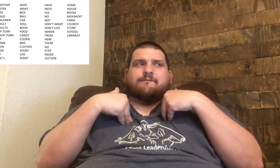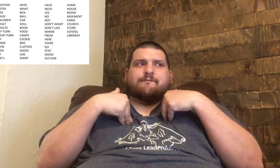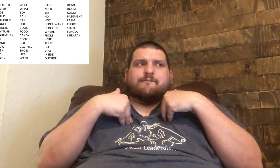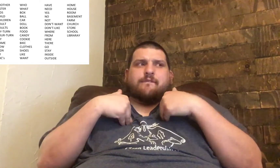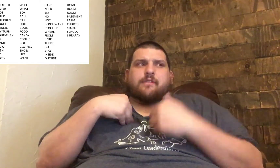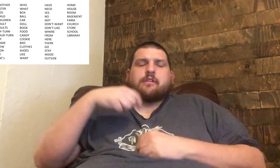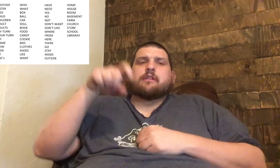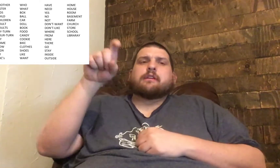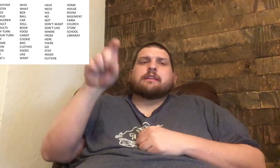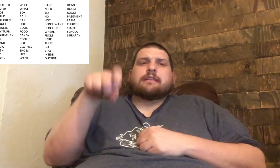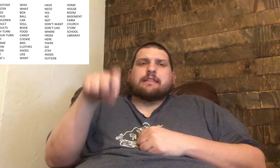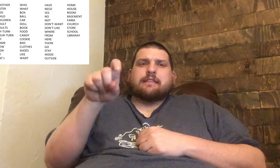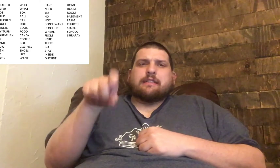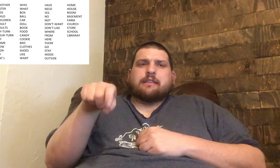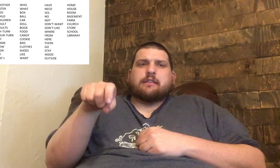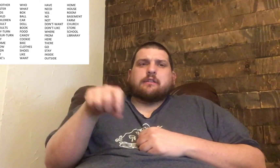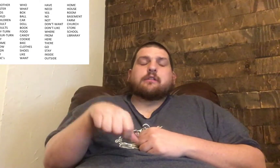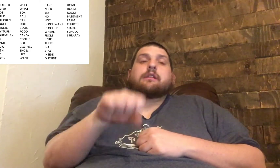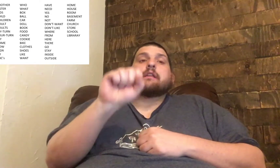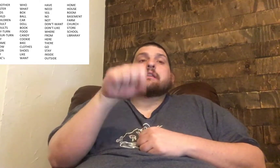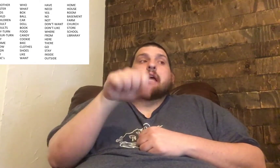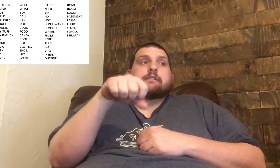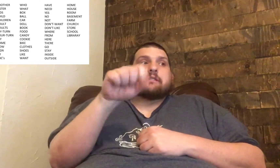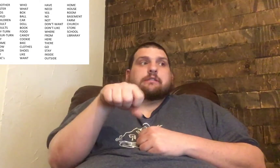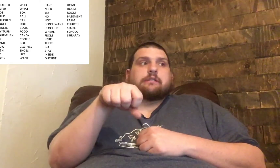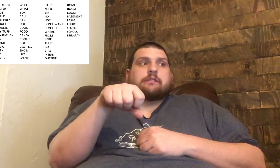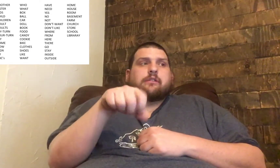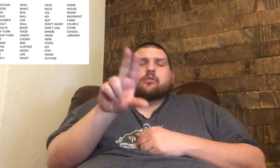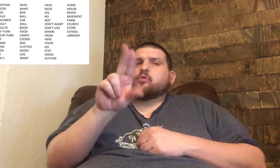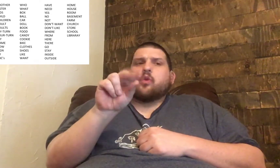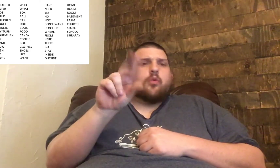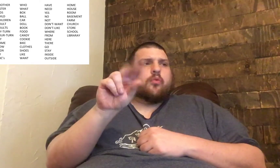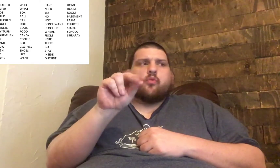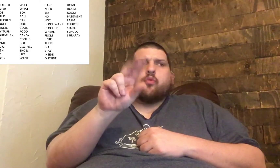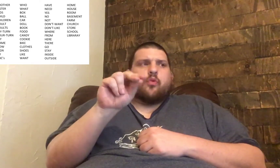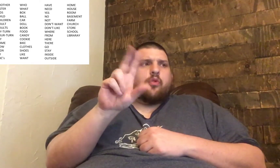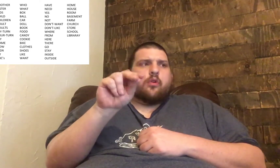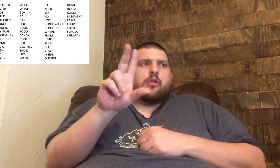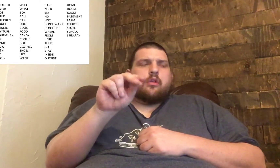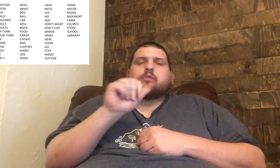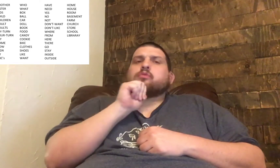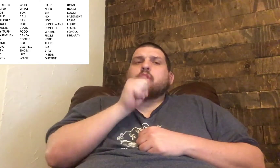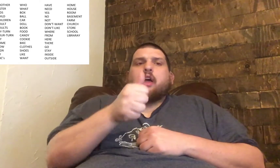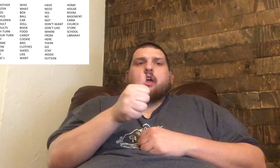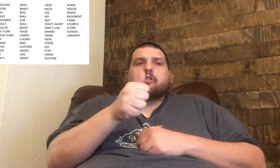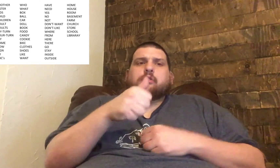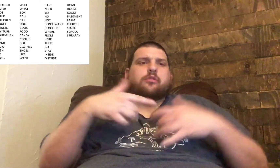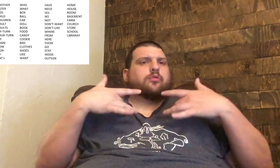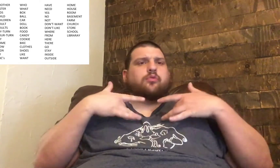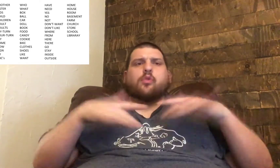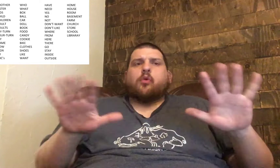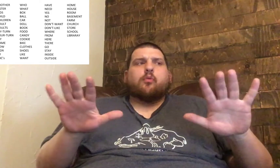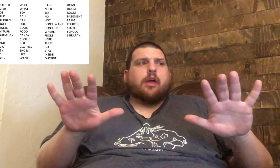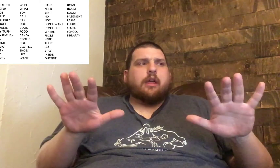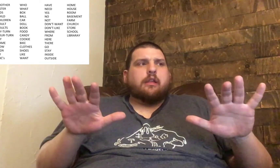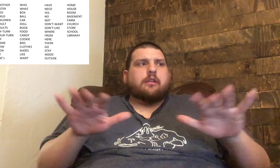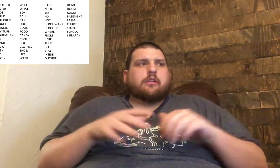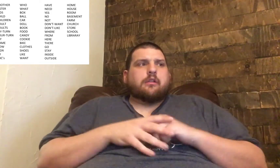have, need, yes, no, not, don't